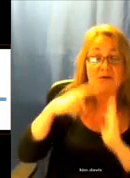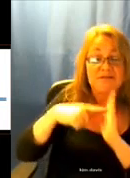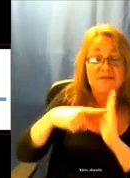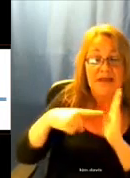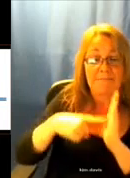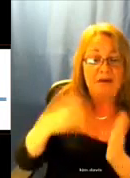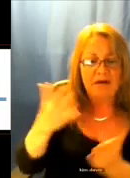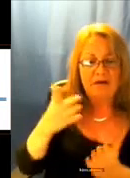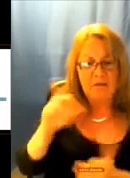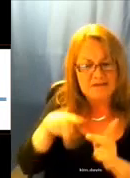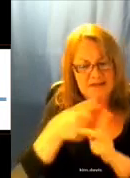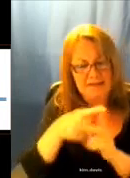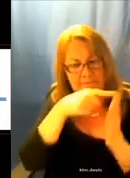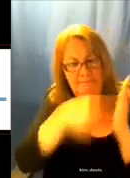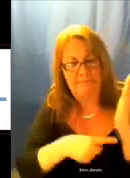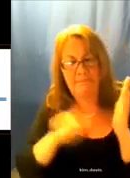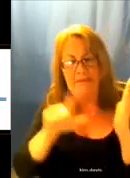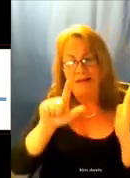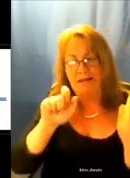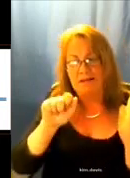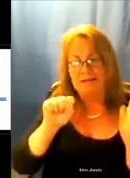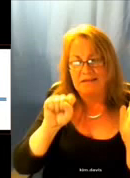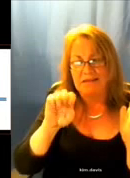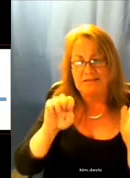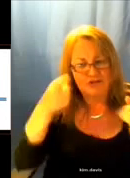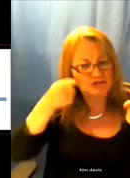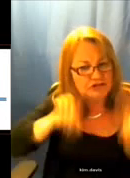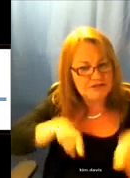And specifically, for example,